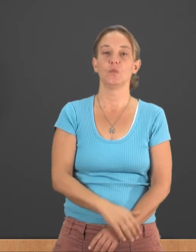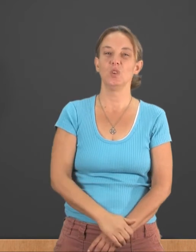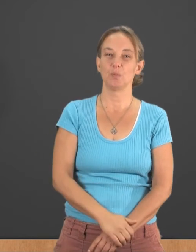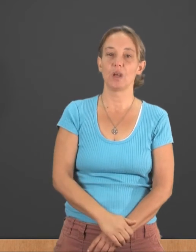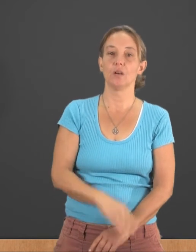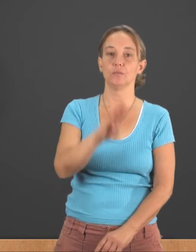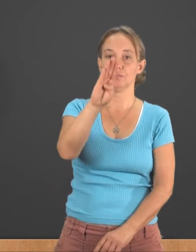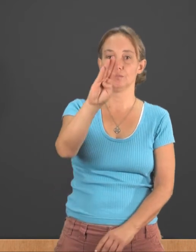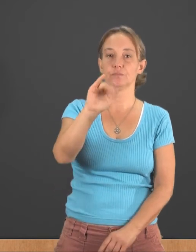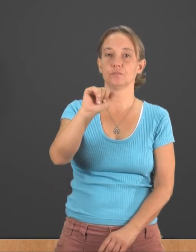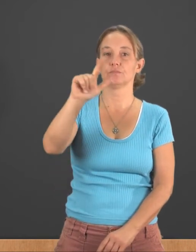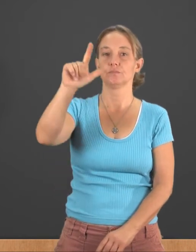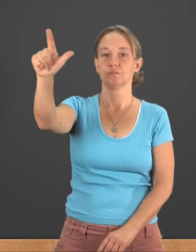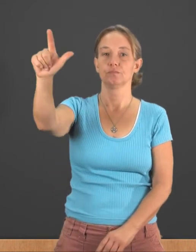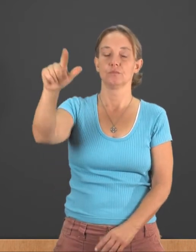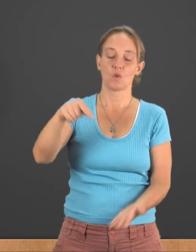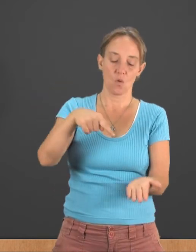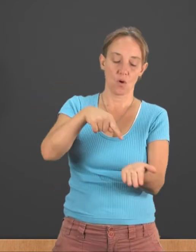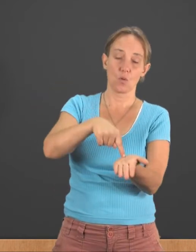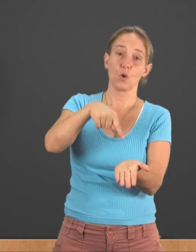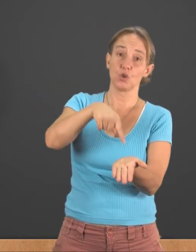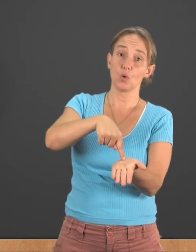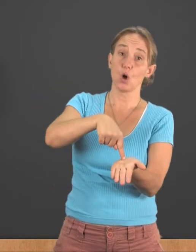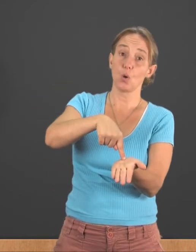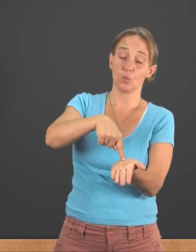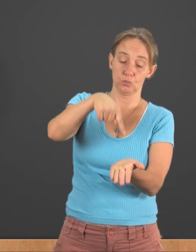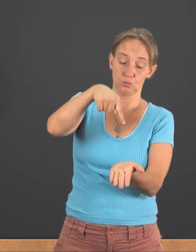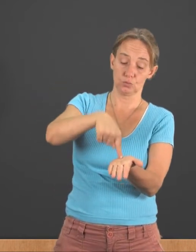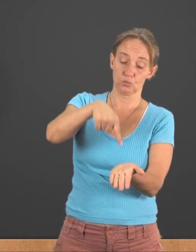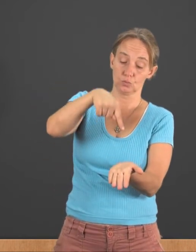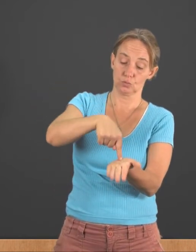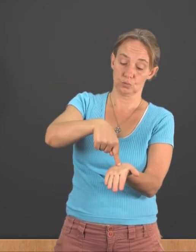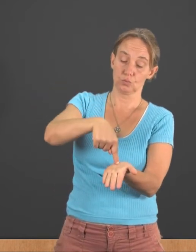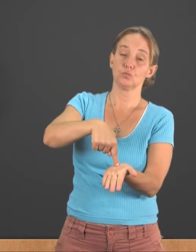you spell, or what you owe.